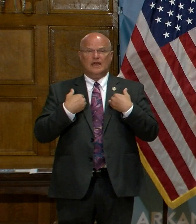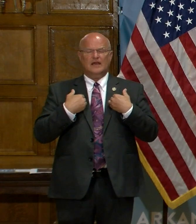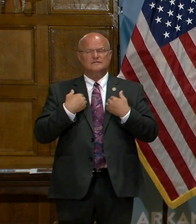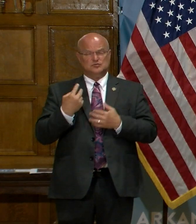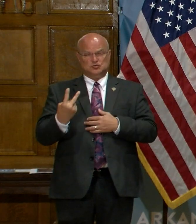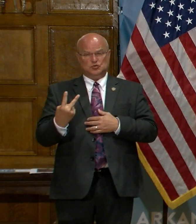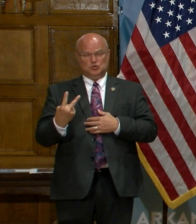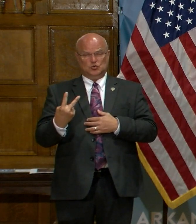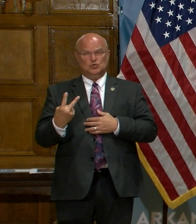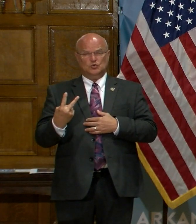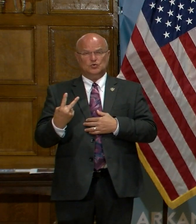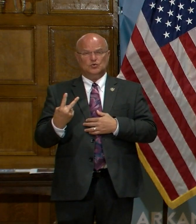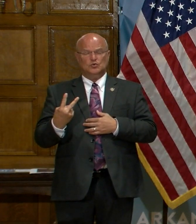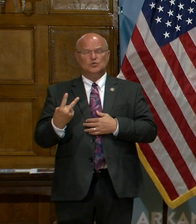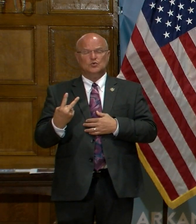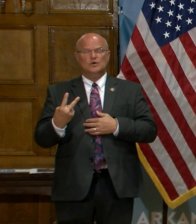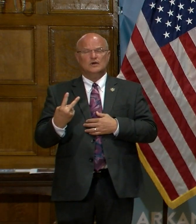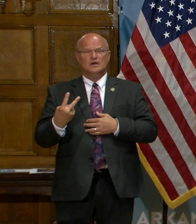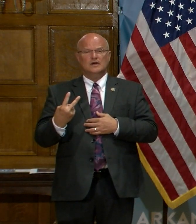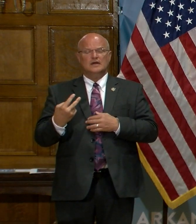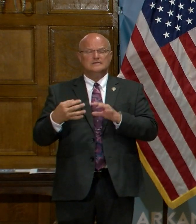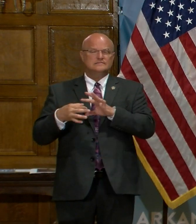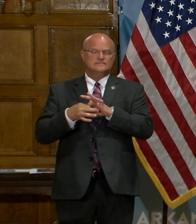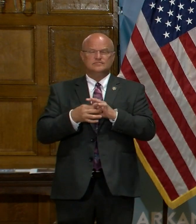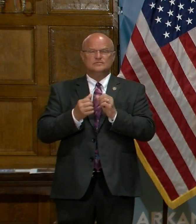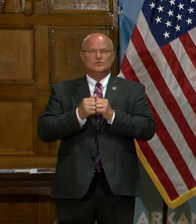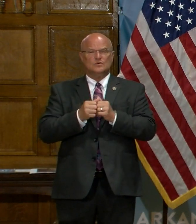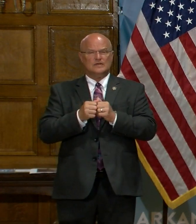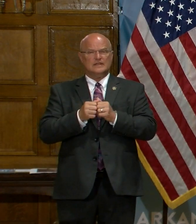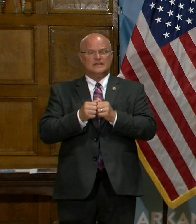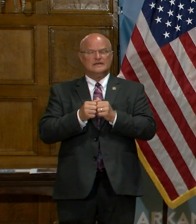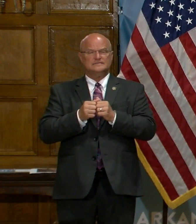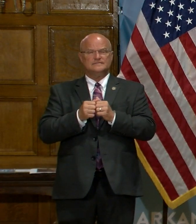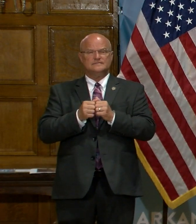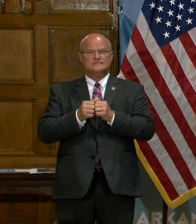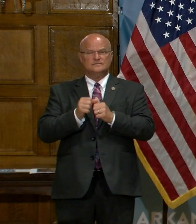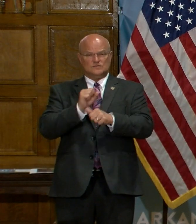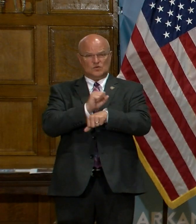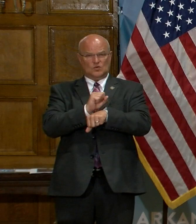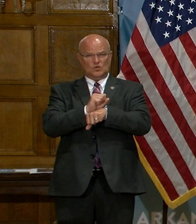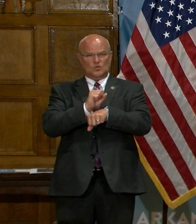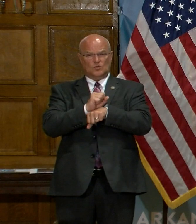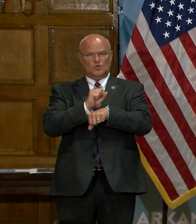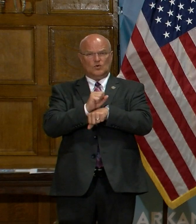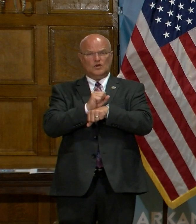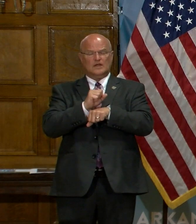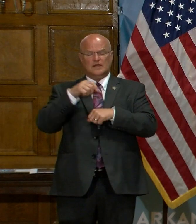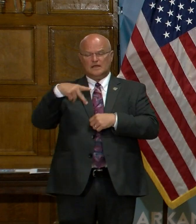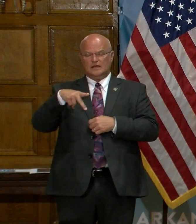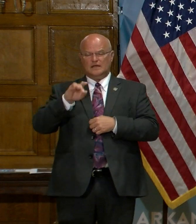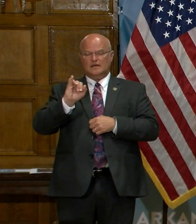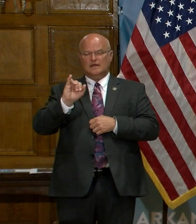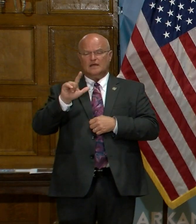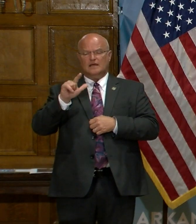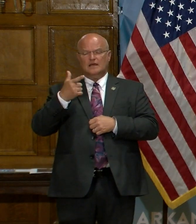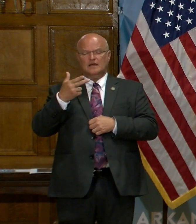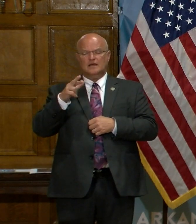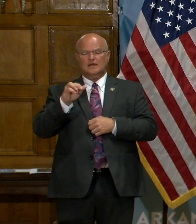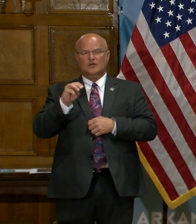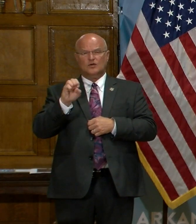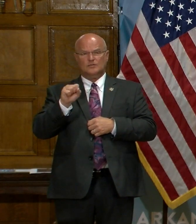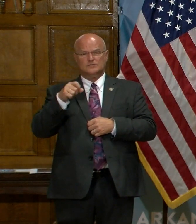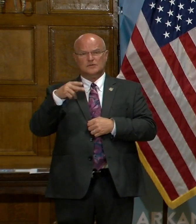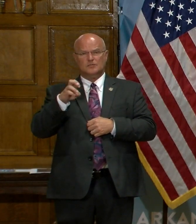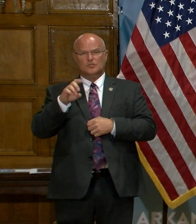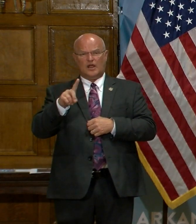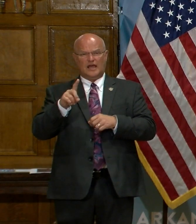2 that we know of associated with who work at the Pilgrim's Pride